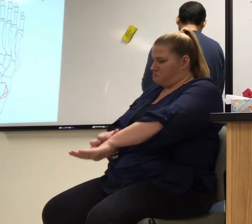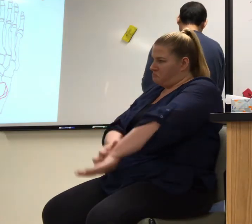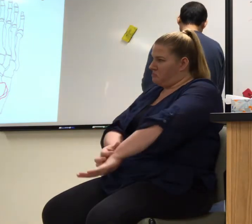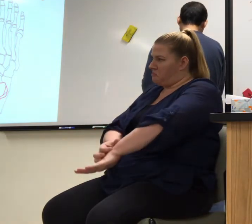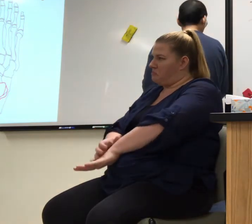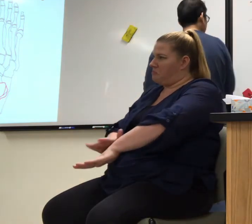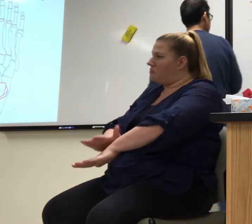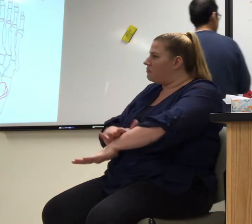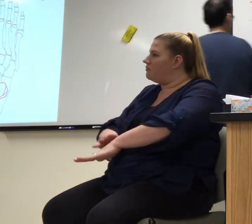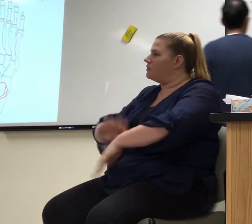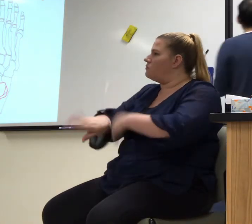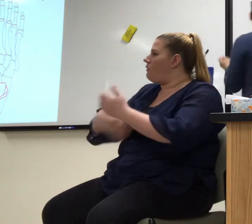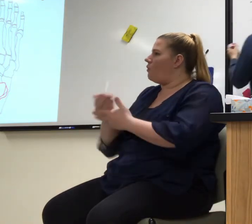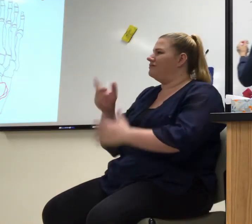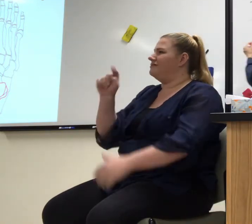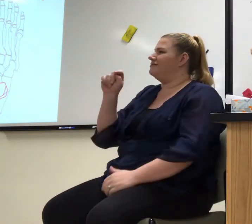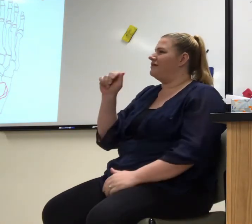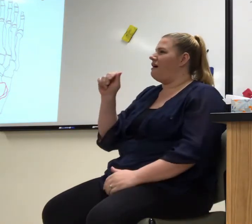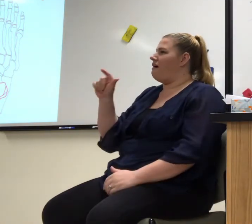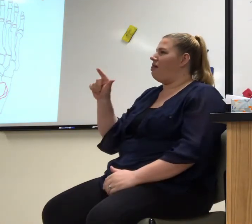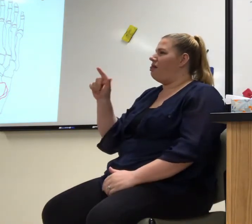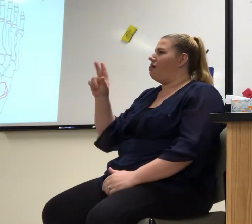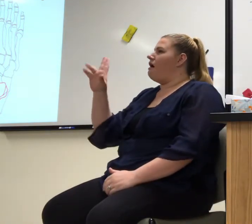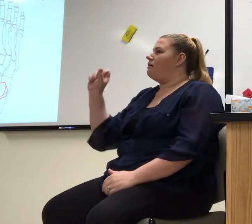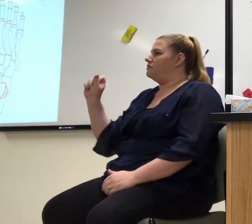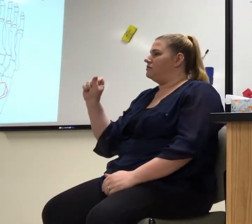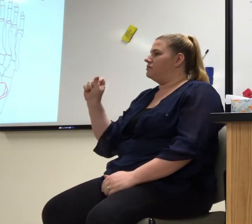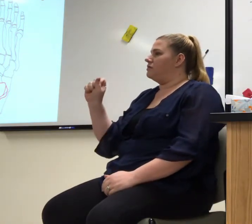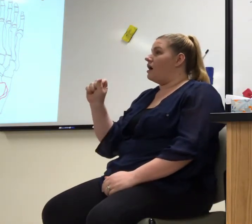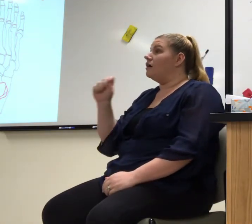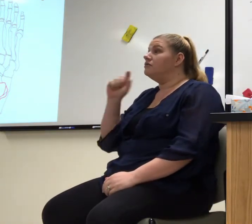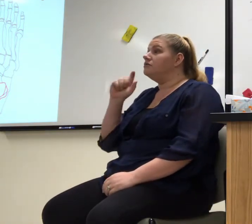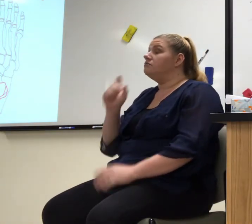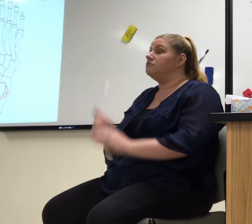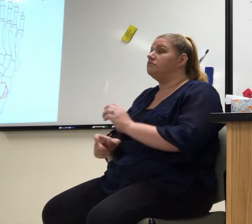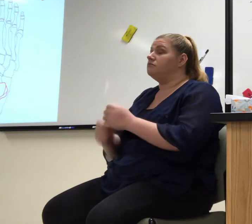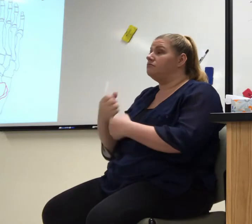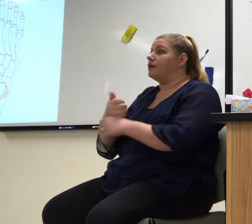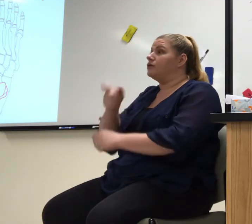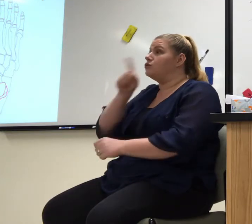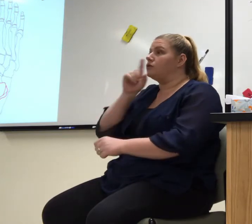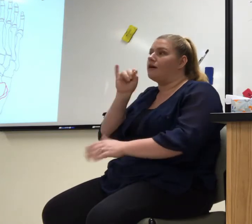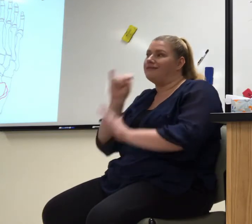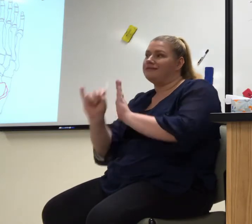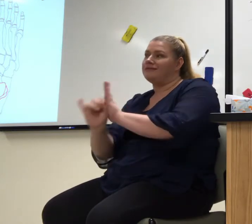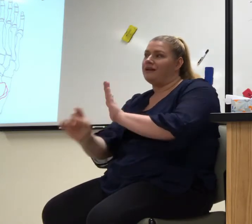That's all talus. Be sure to note the trochlea.